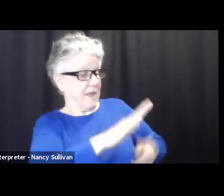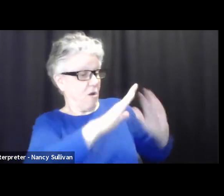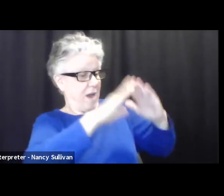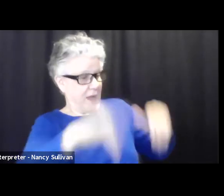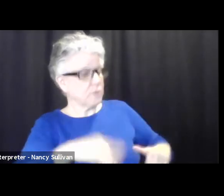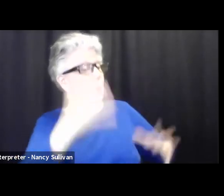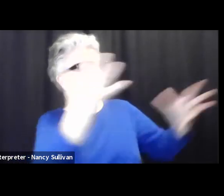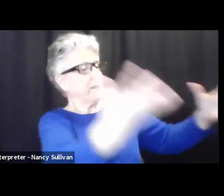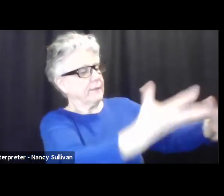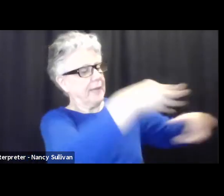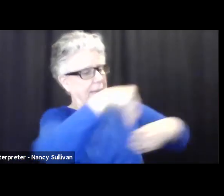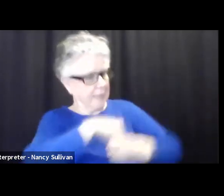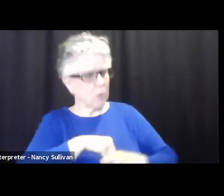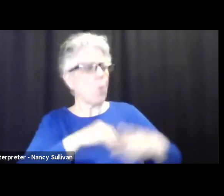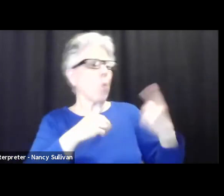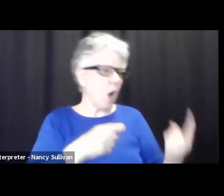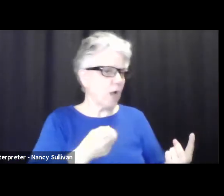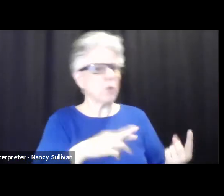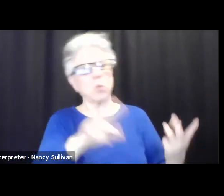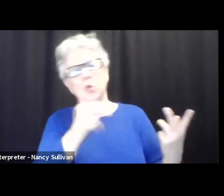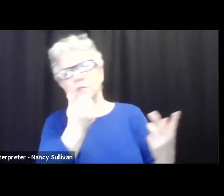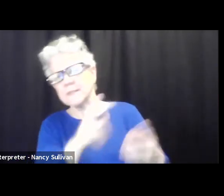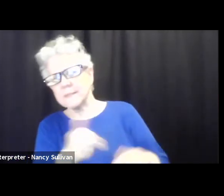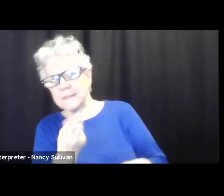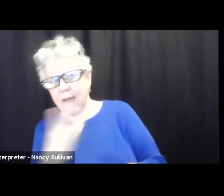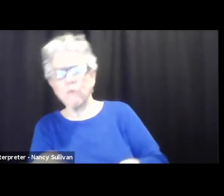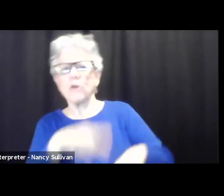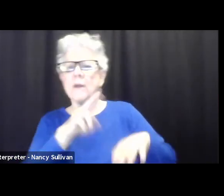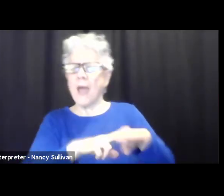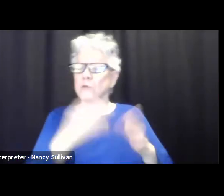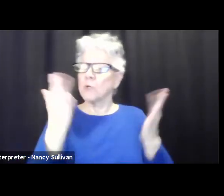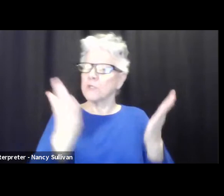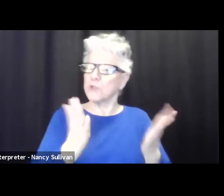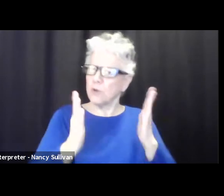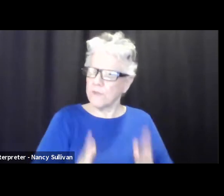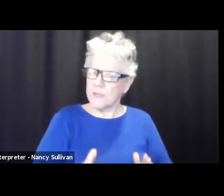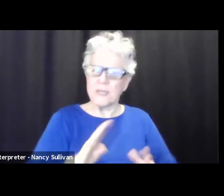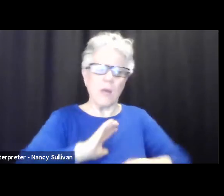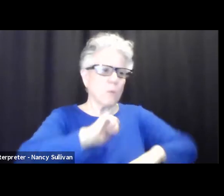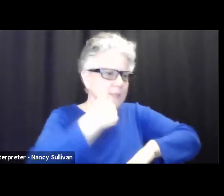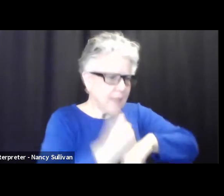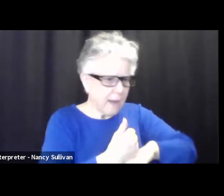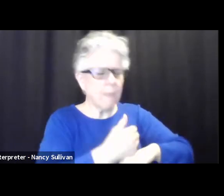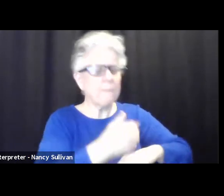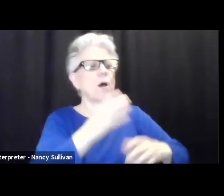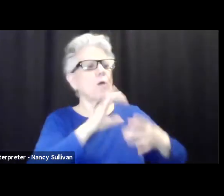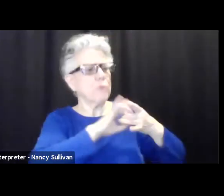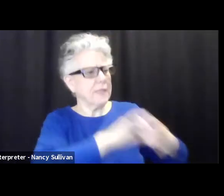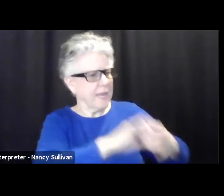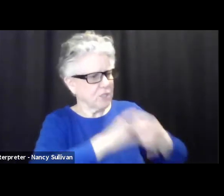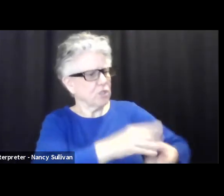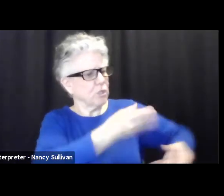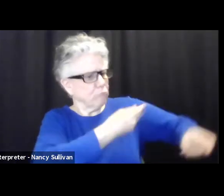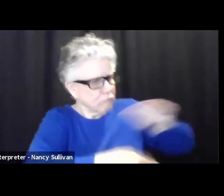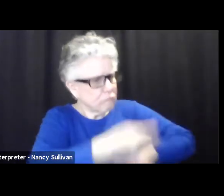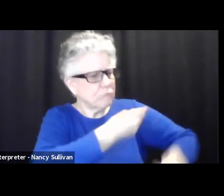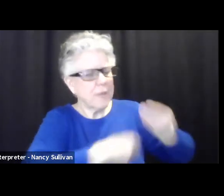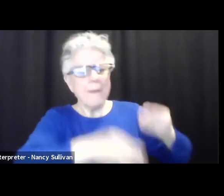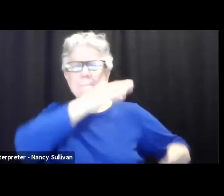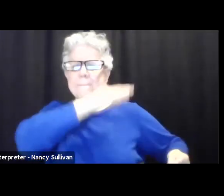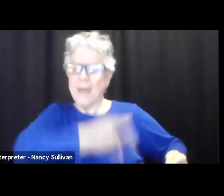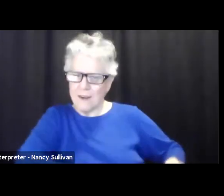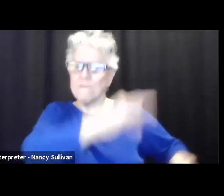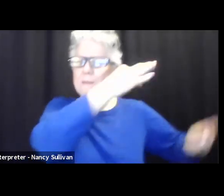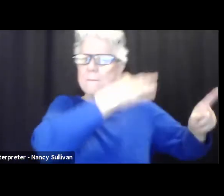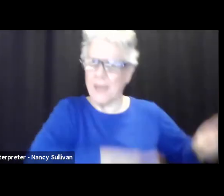take in one or several natural servants and will forge a mutually beneficial relationship with them, which would